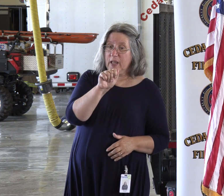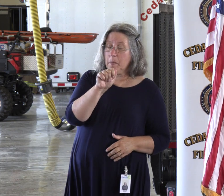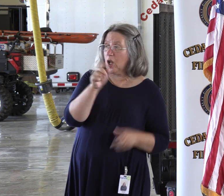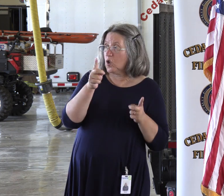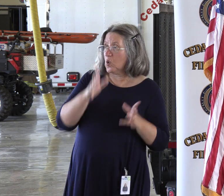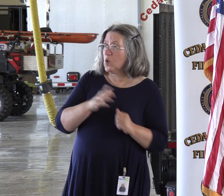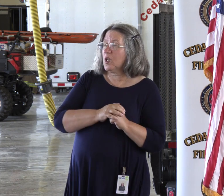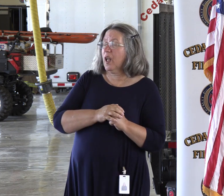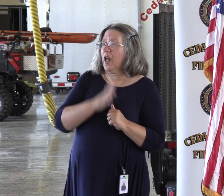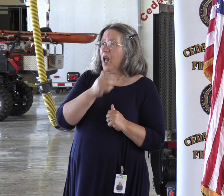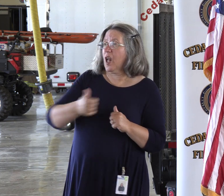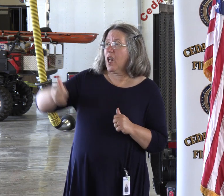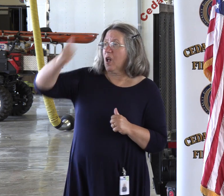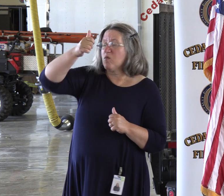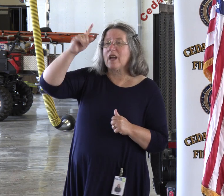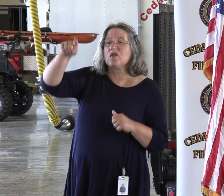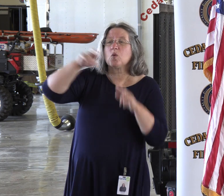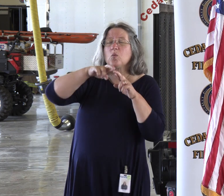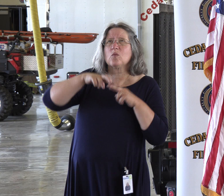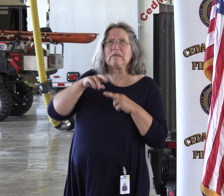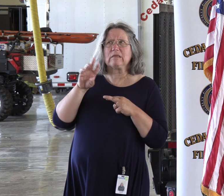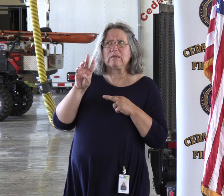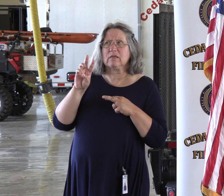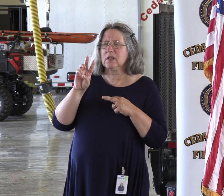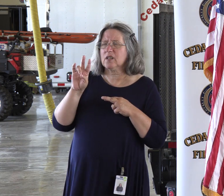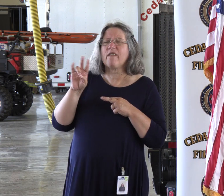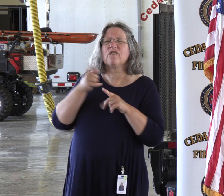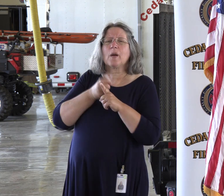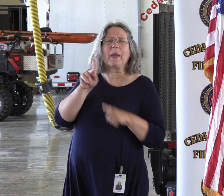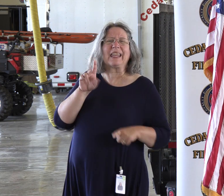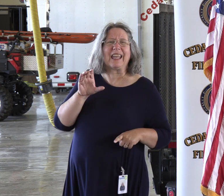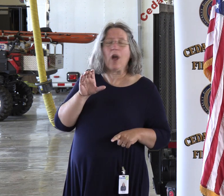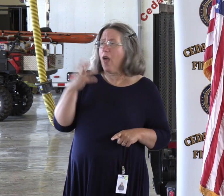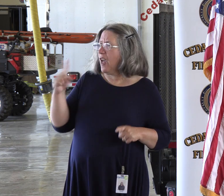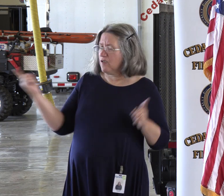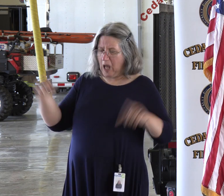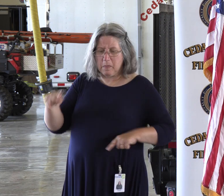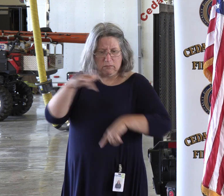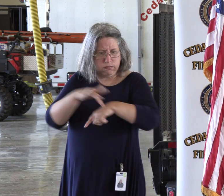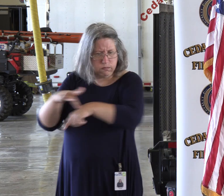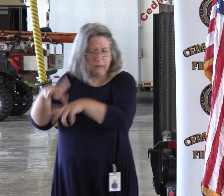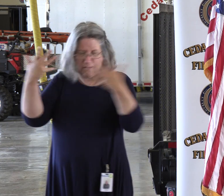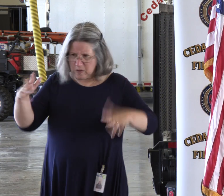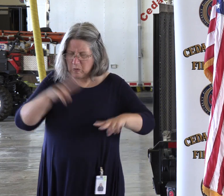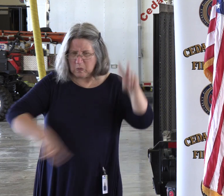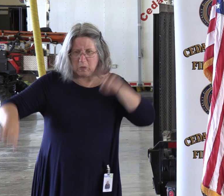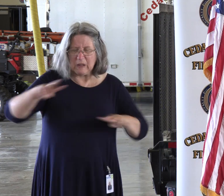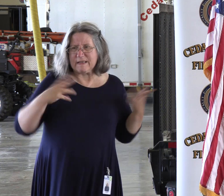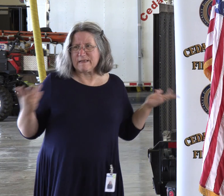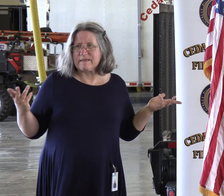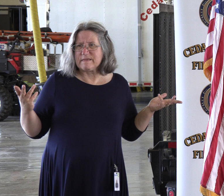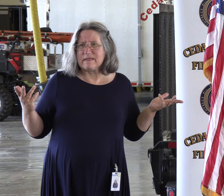the head of the Region 6 or 7 in Kansas City, they've been here already, so I expect that, I don't have